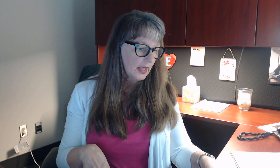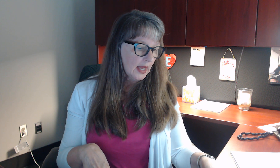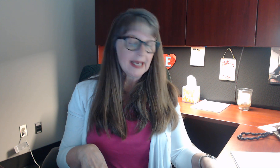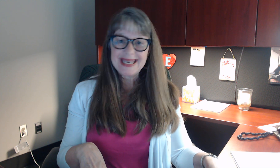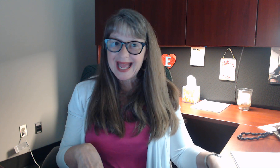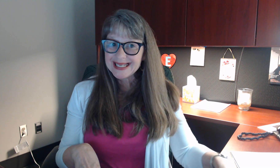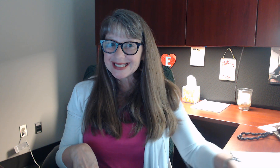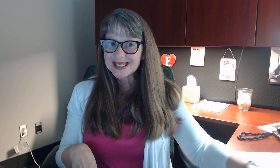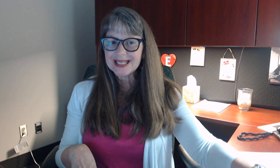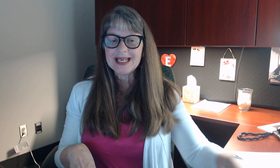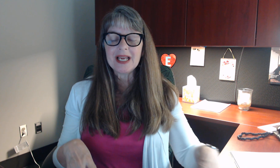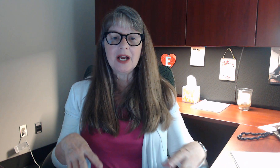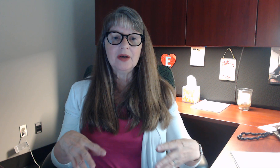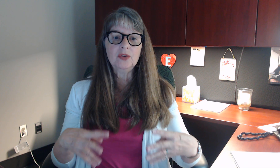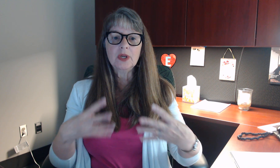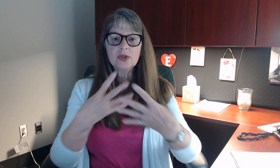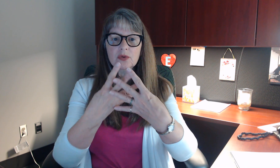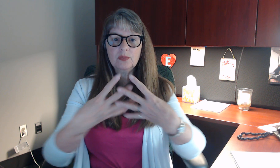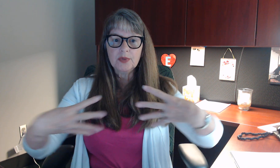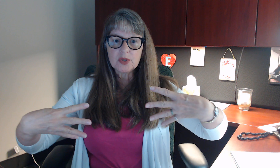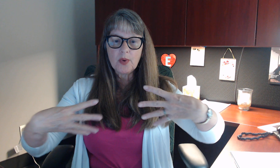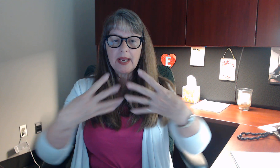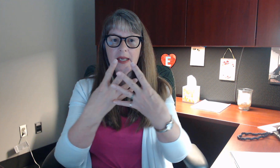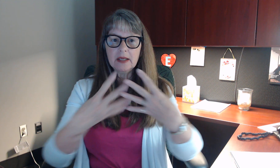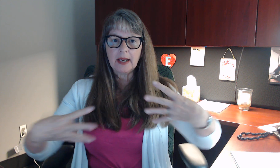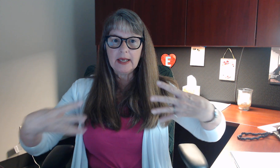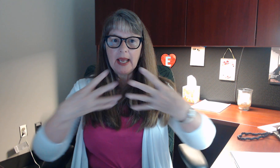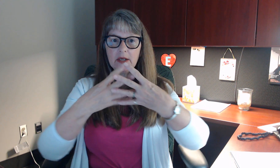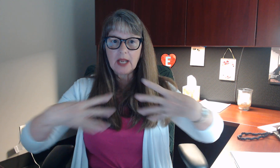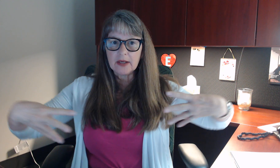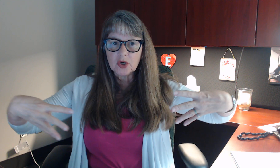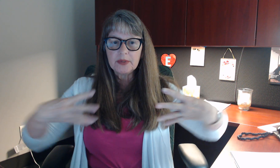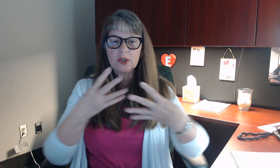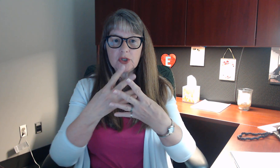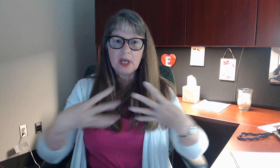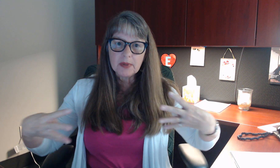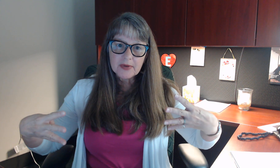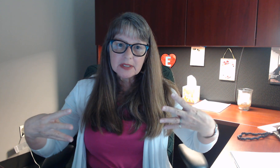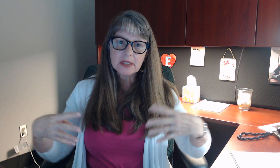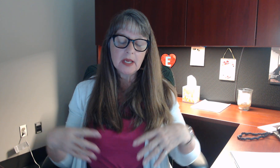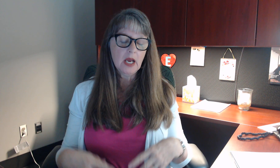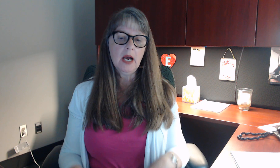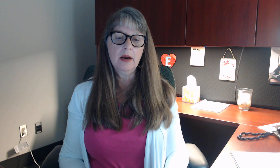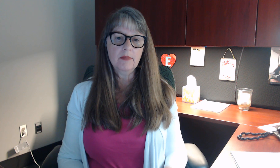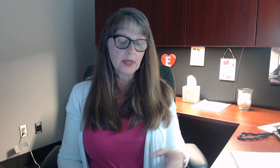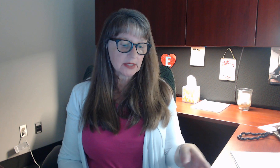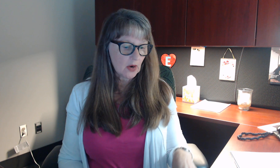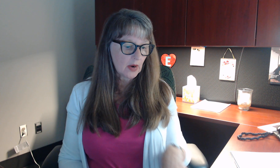A net. You could do this way, like a net, kind of showing the shape of it. That's how I would